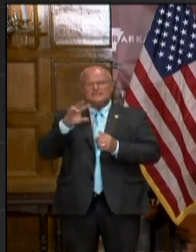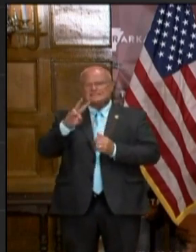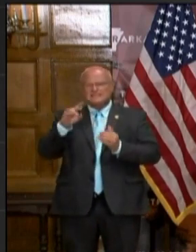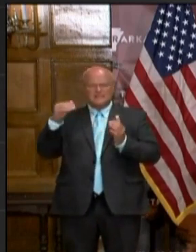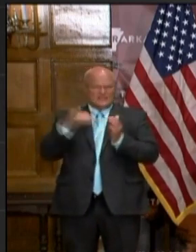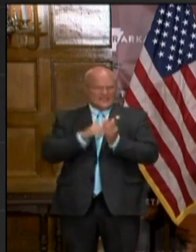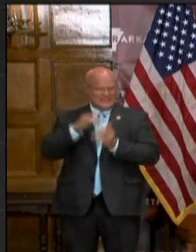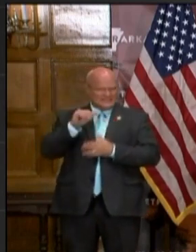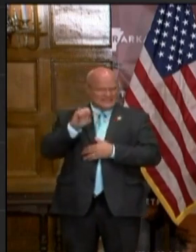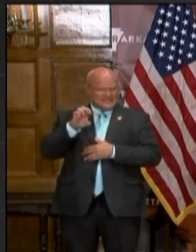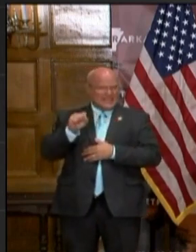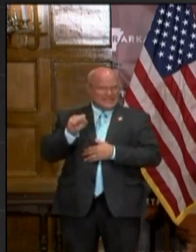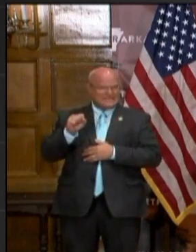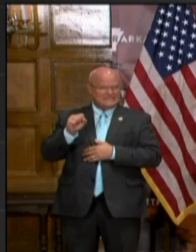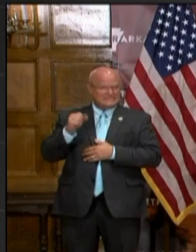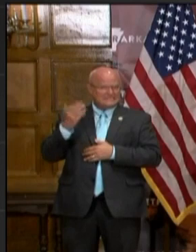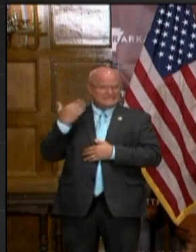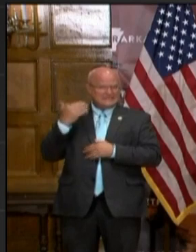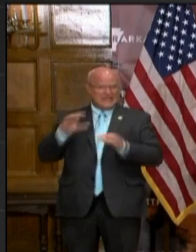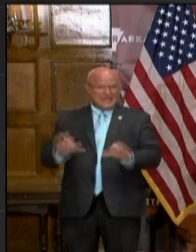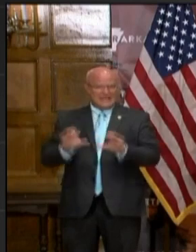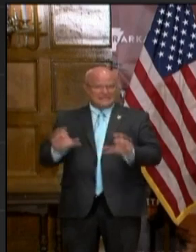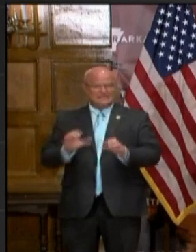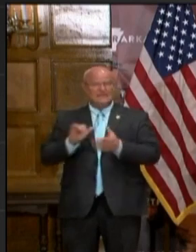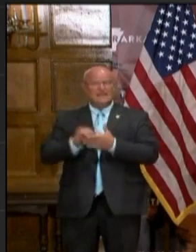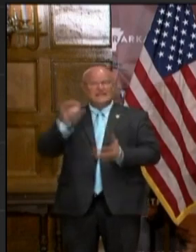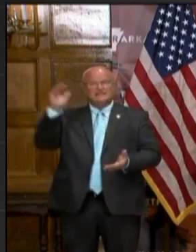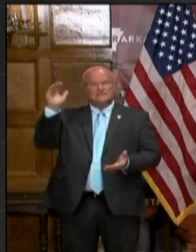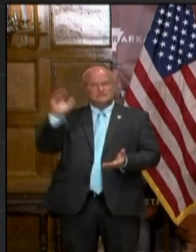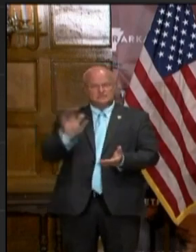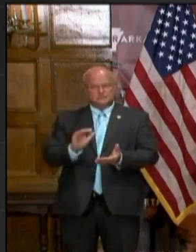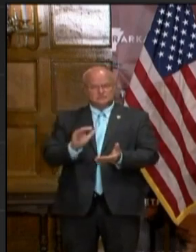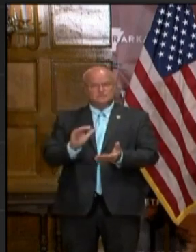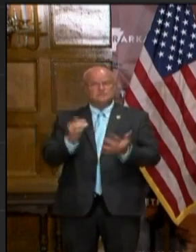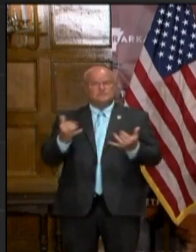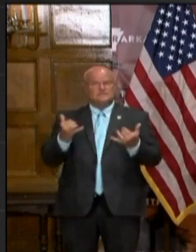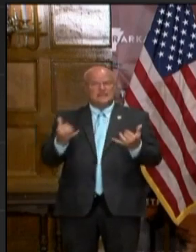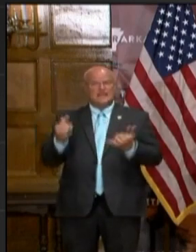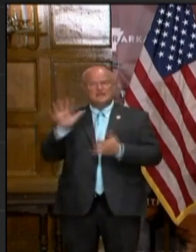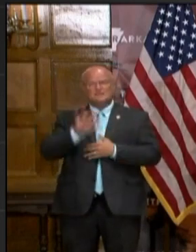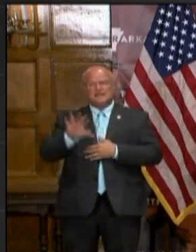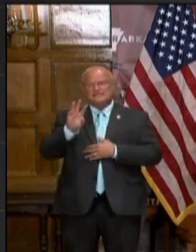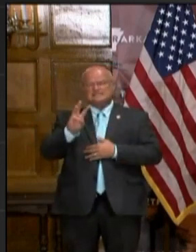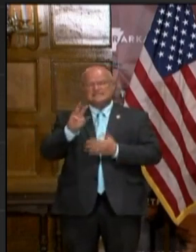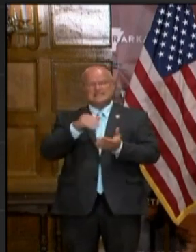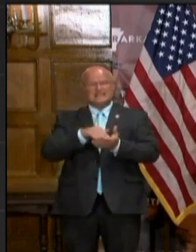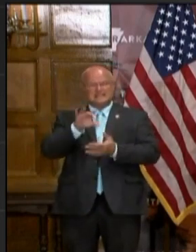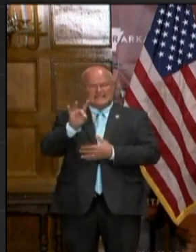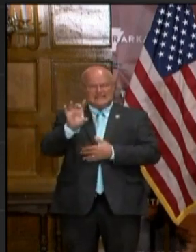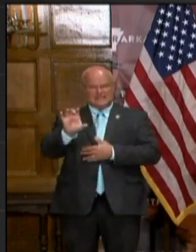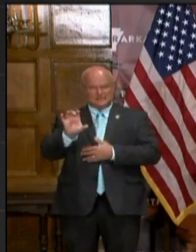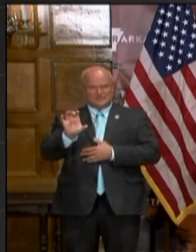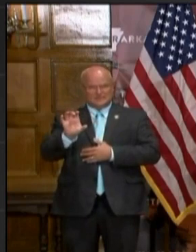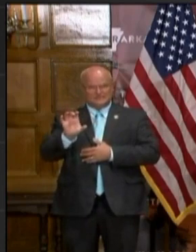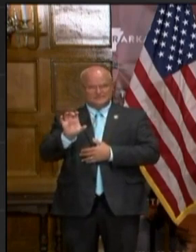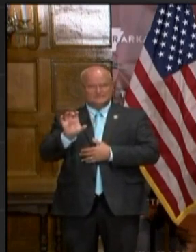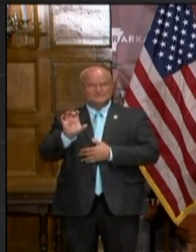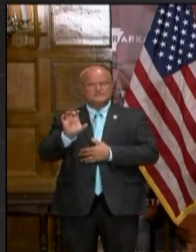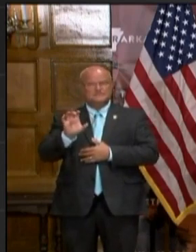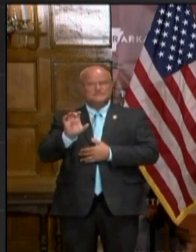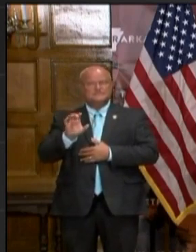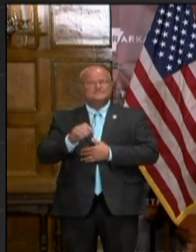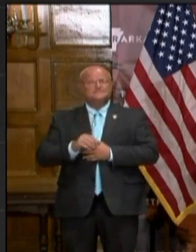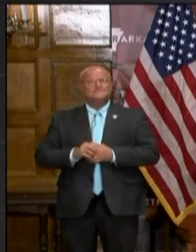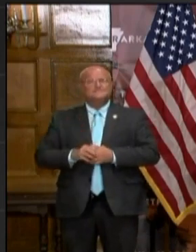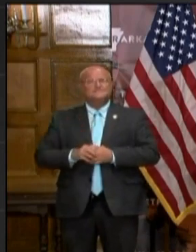7,000 cases in active, and that's down to closer to 6,800 cases that